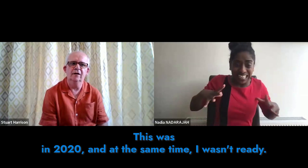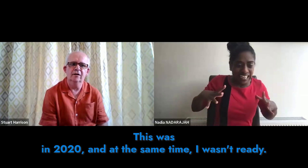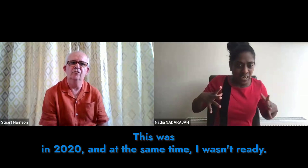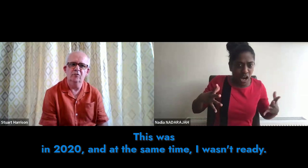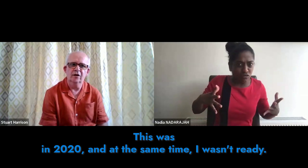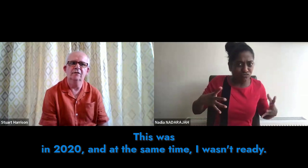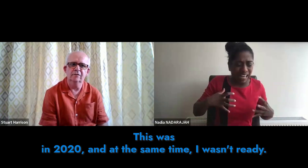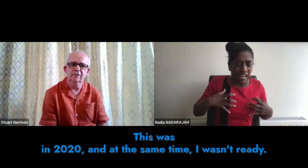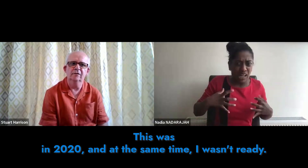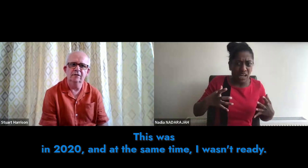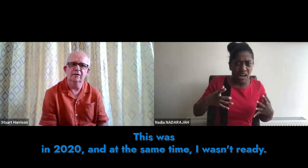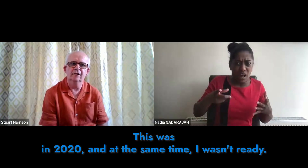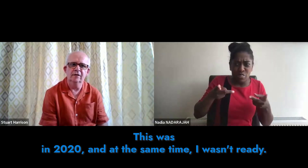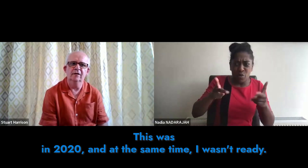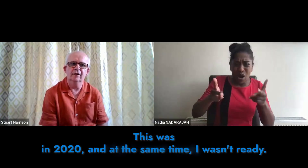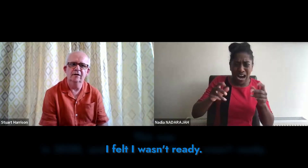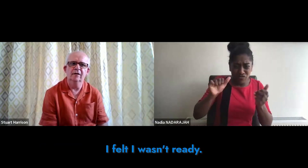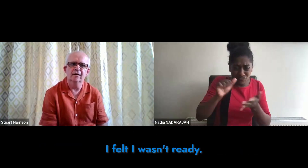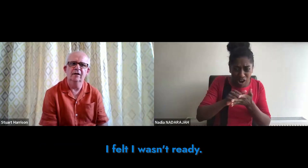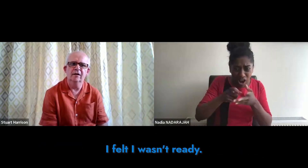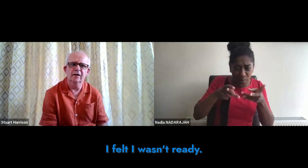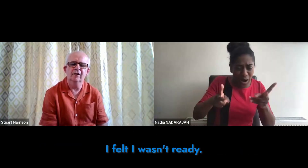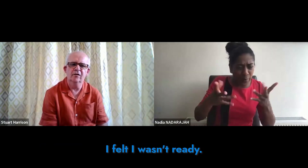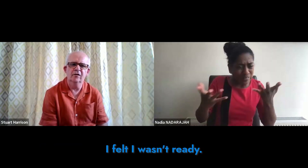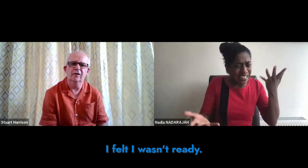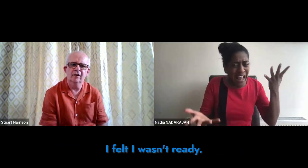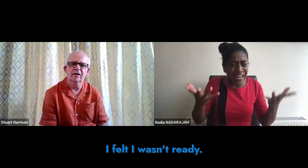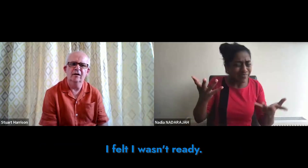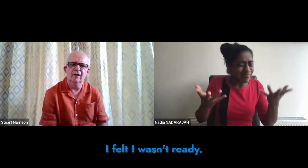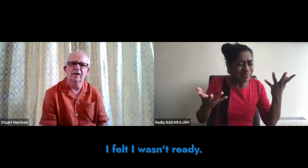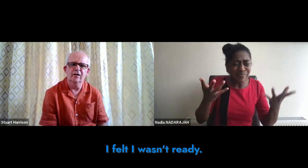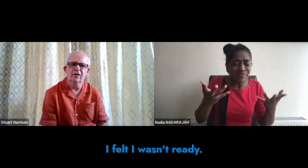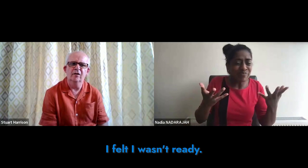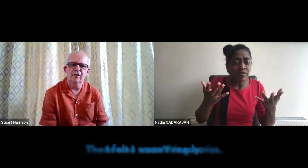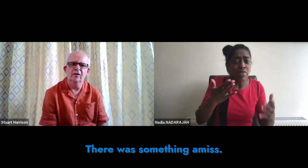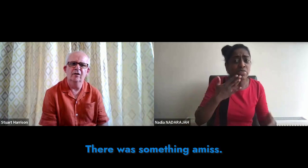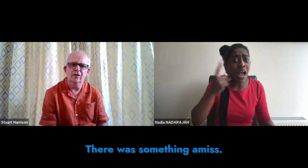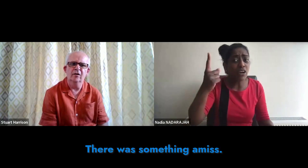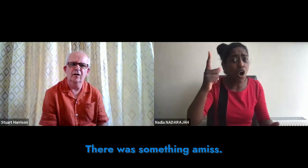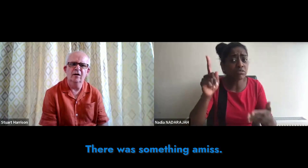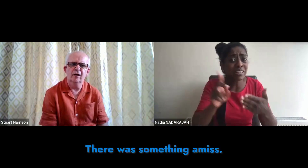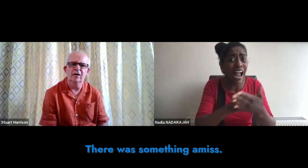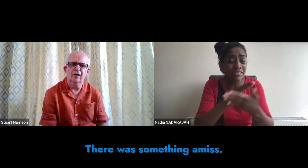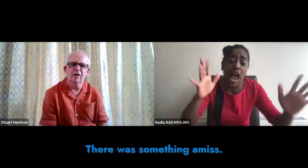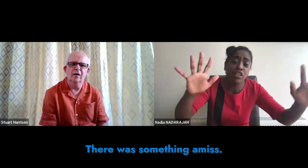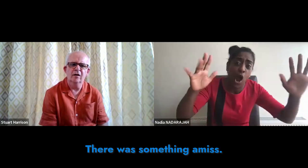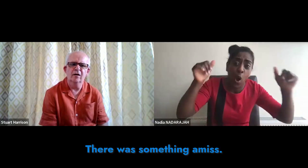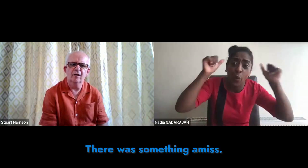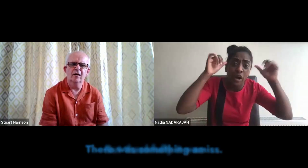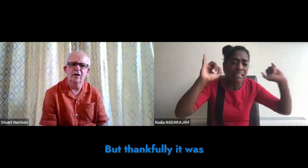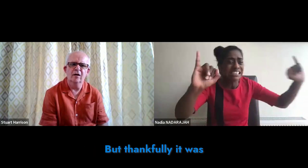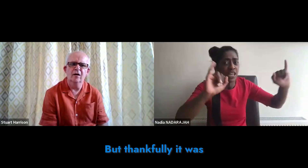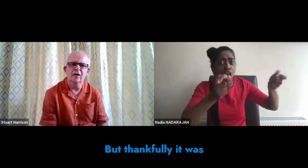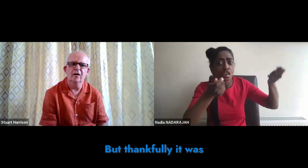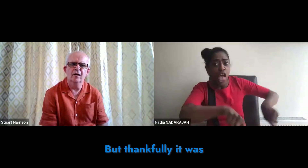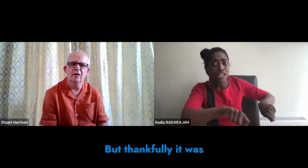At the same time, I felt I wasn't ready. There was something amiss, but thankfully it